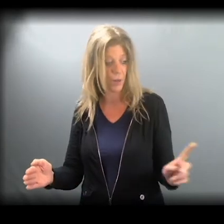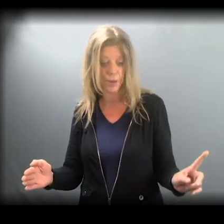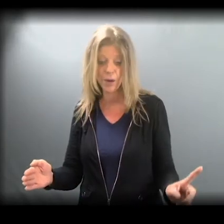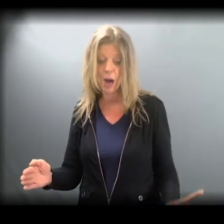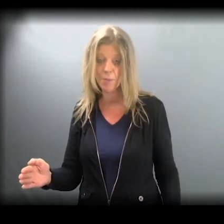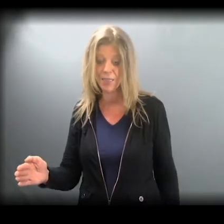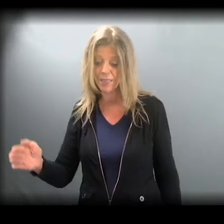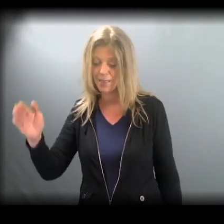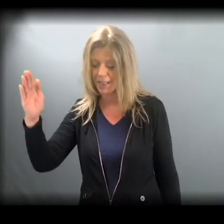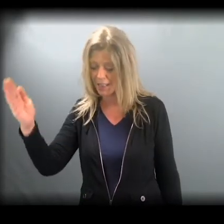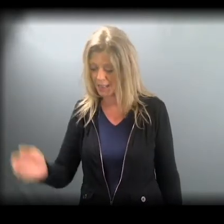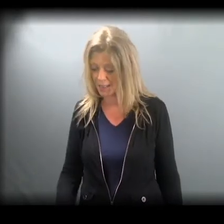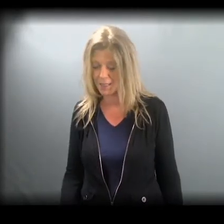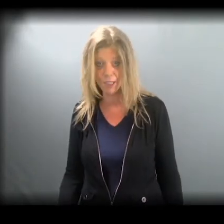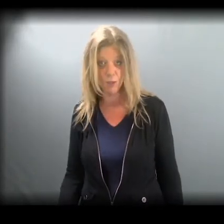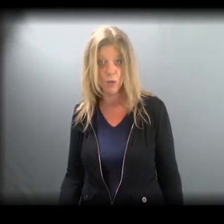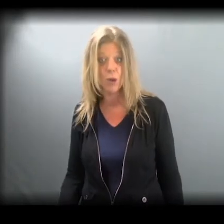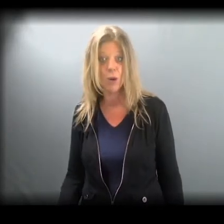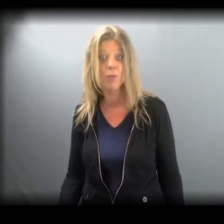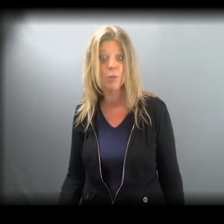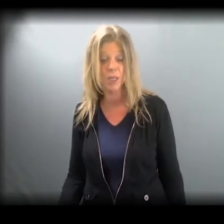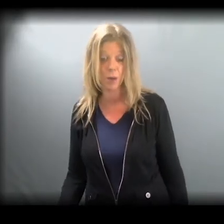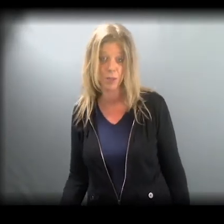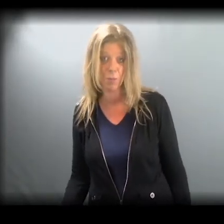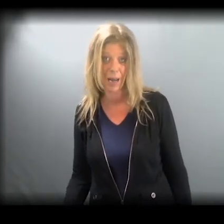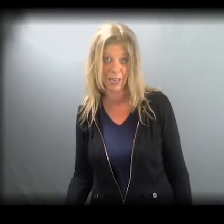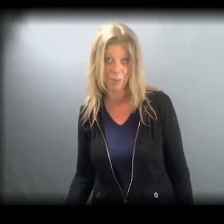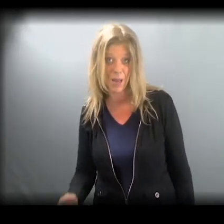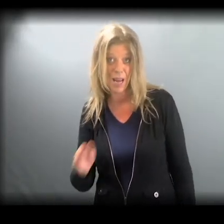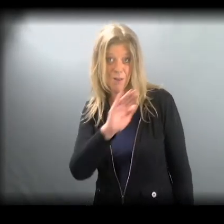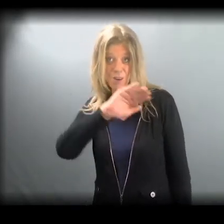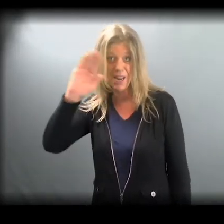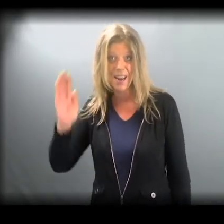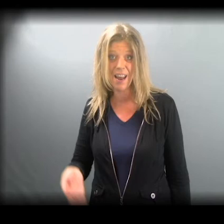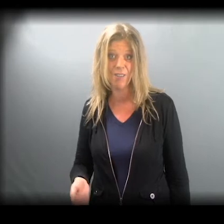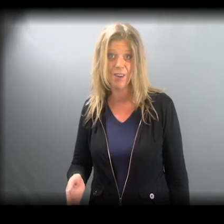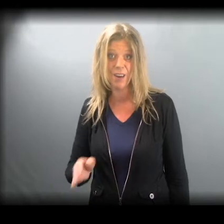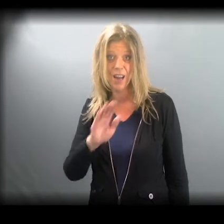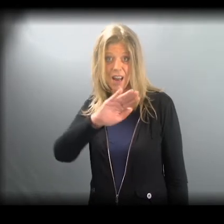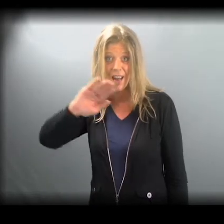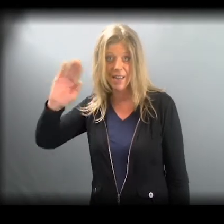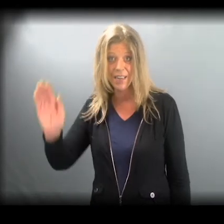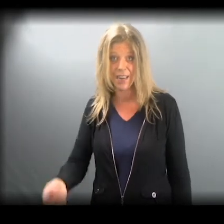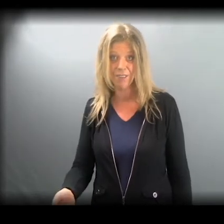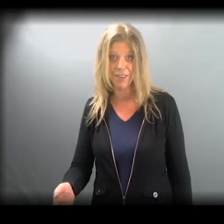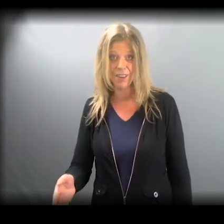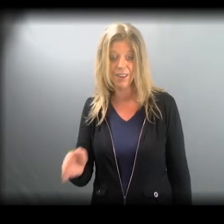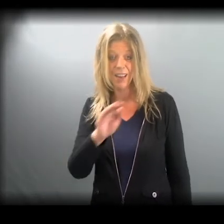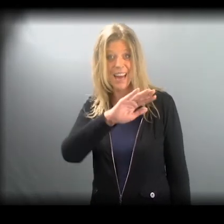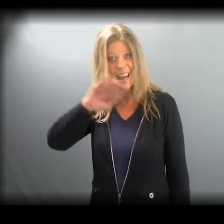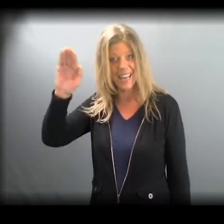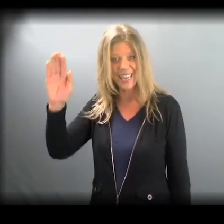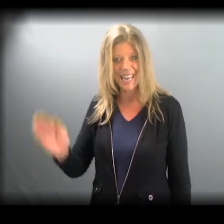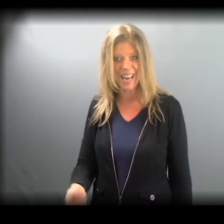your opposite side as you go from top to bottom. Never, never,